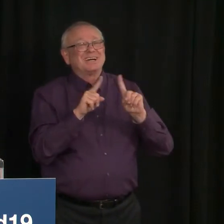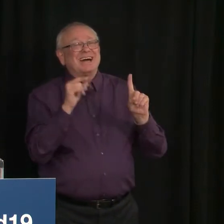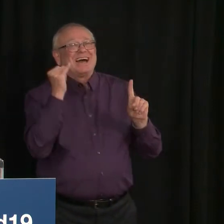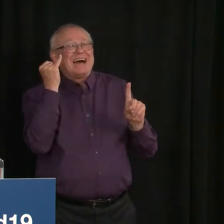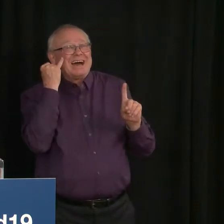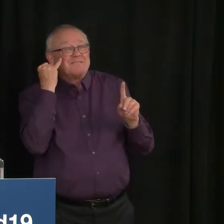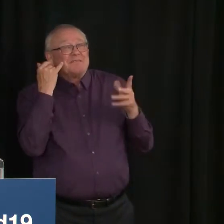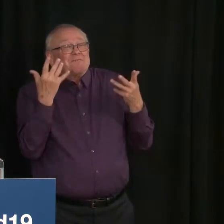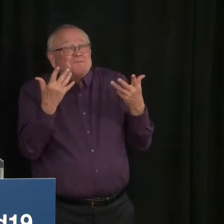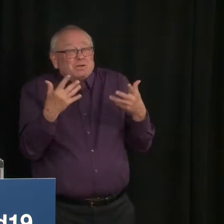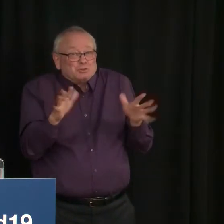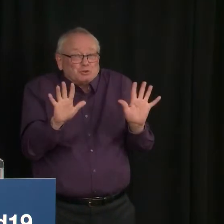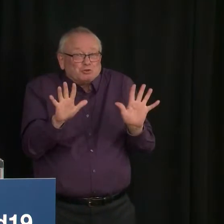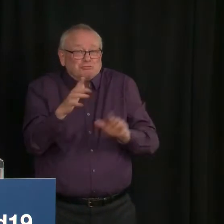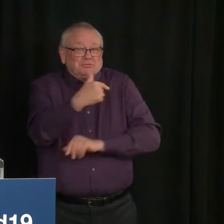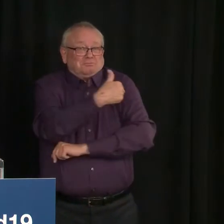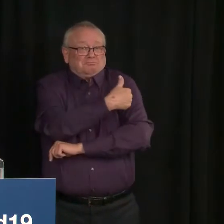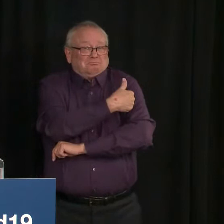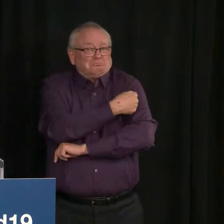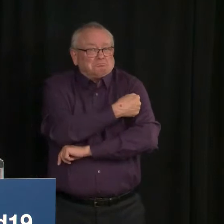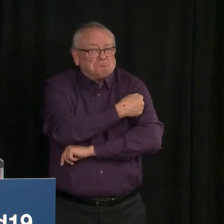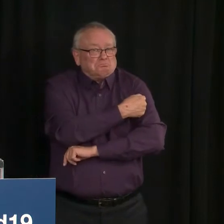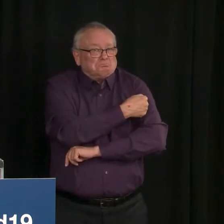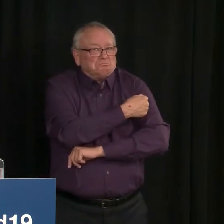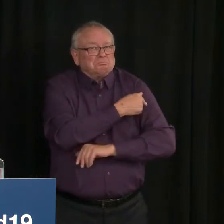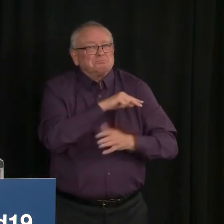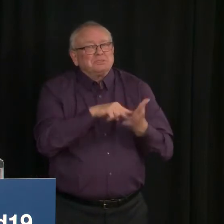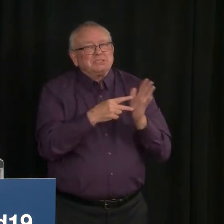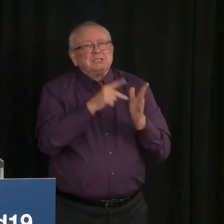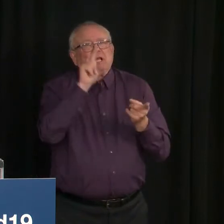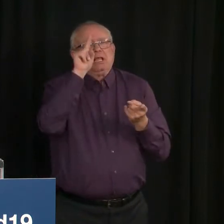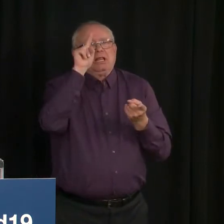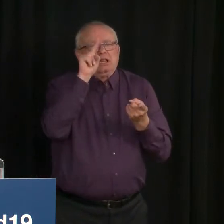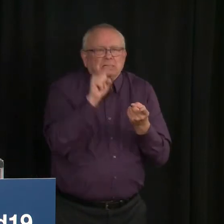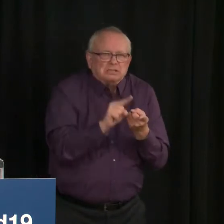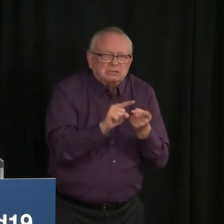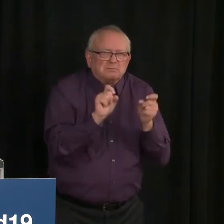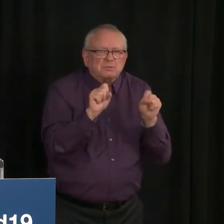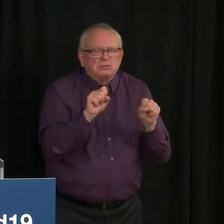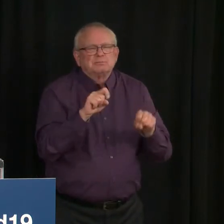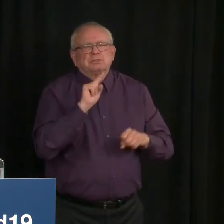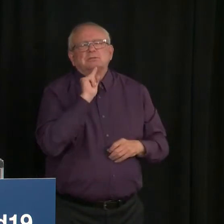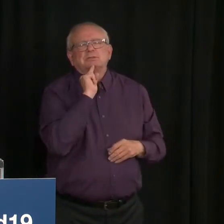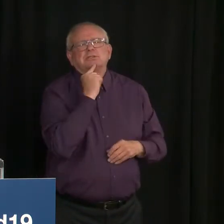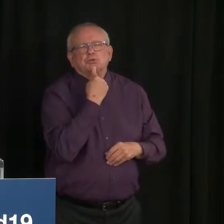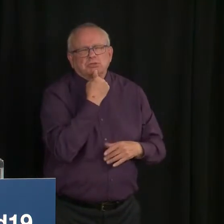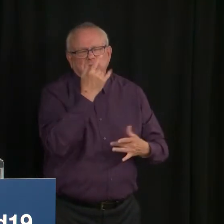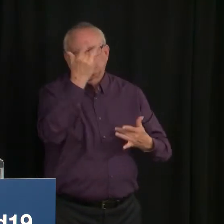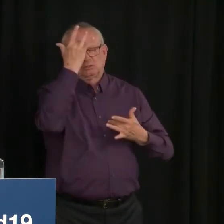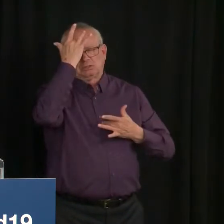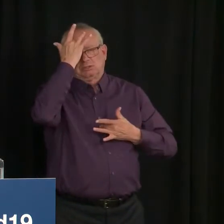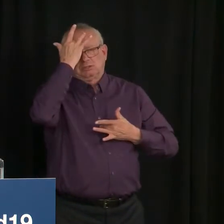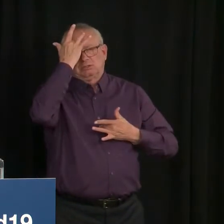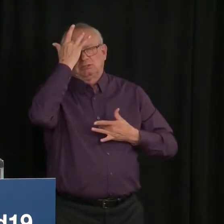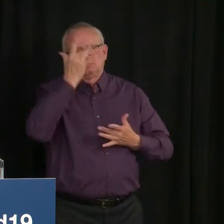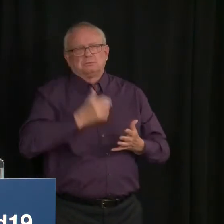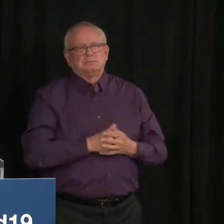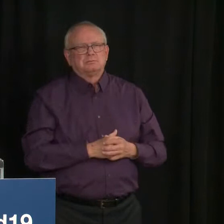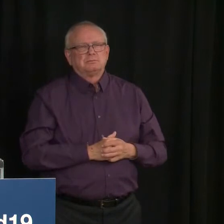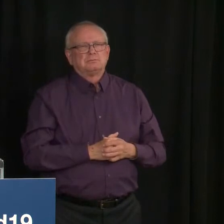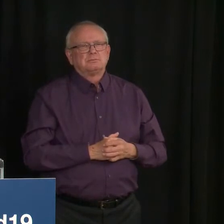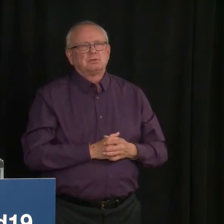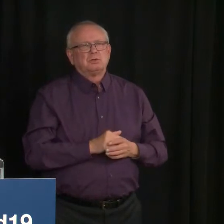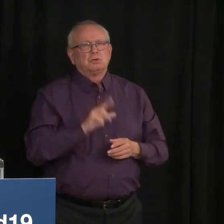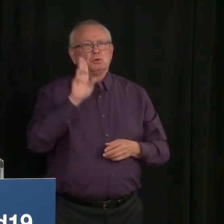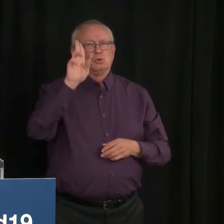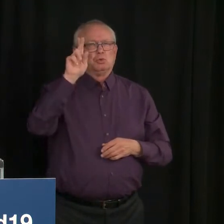who get infected are less likely to go on to have severe outcomes. And so the other interesting thing about the UK